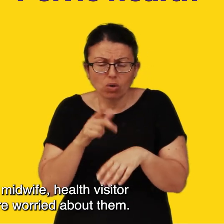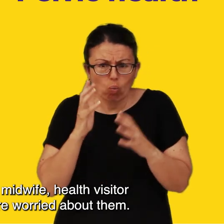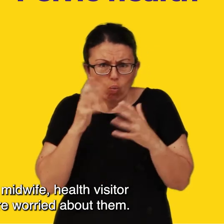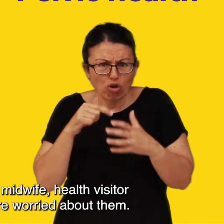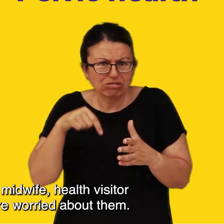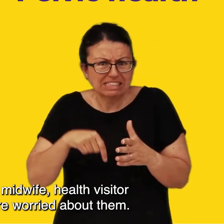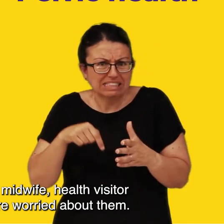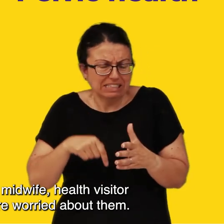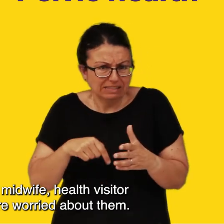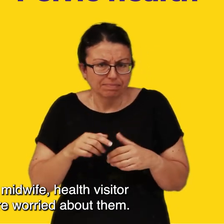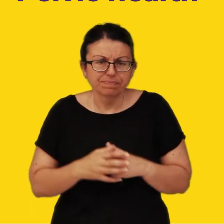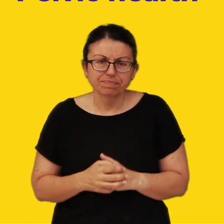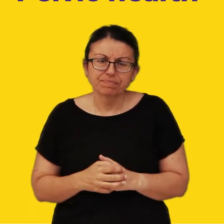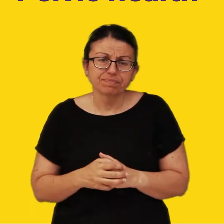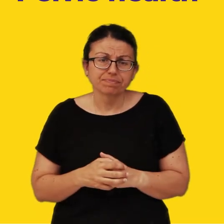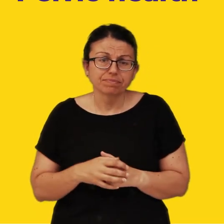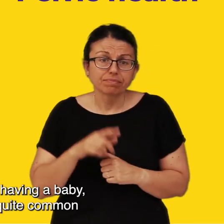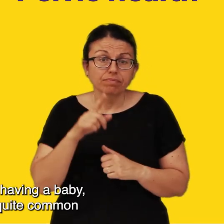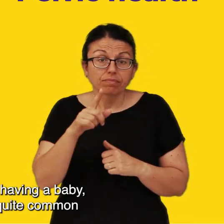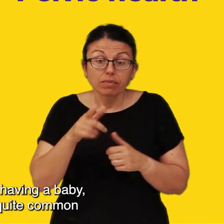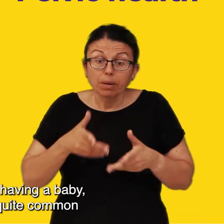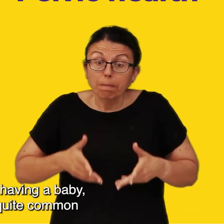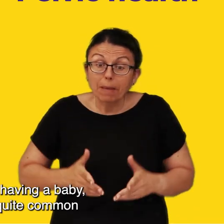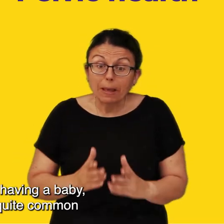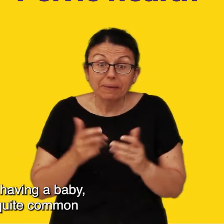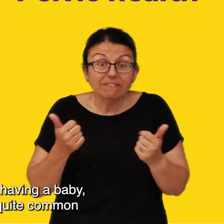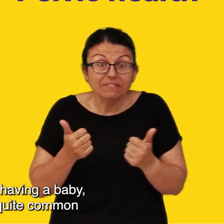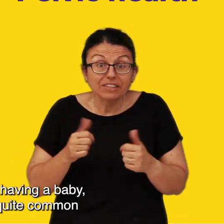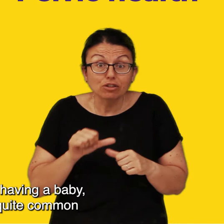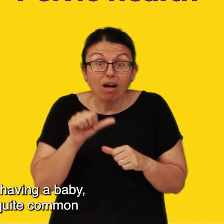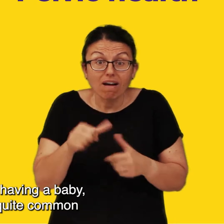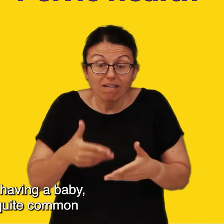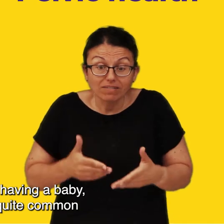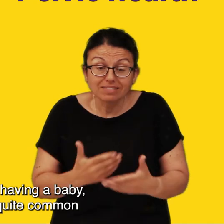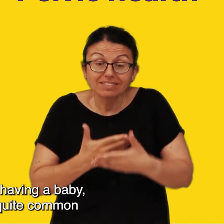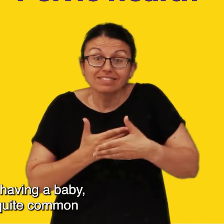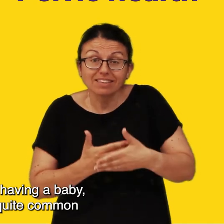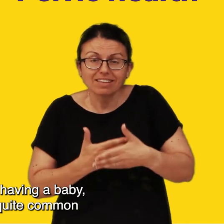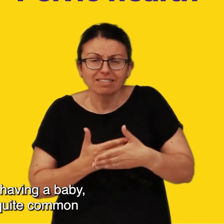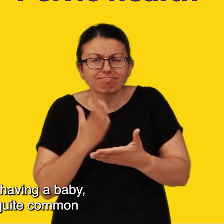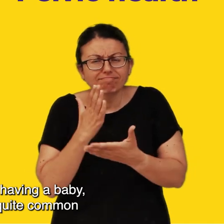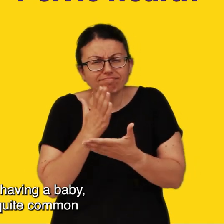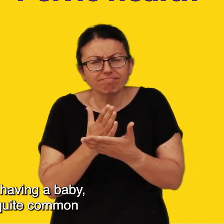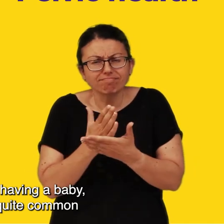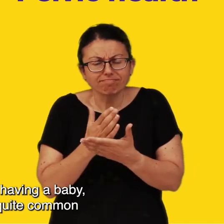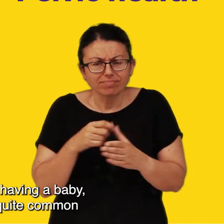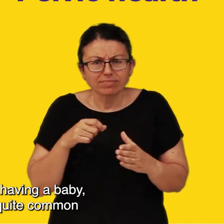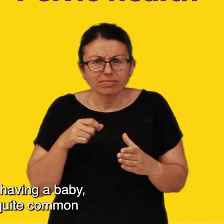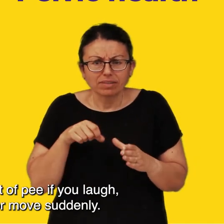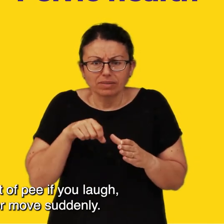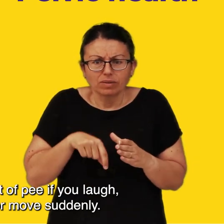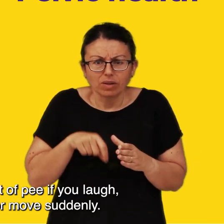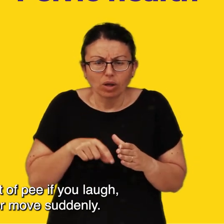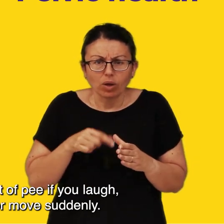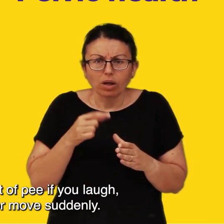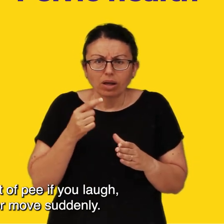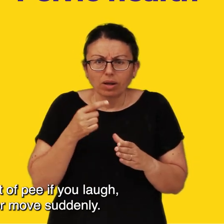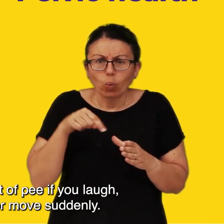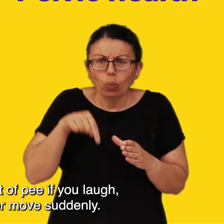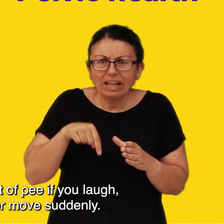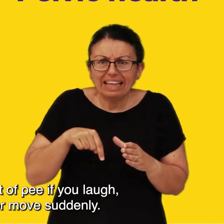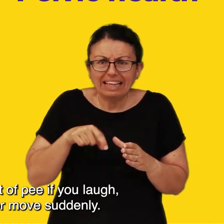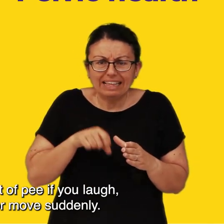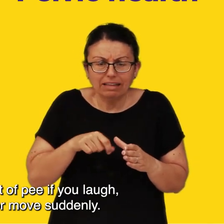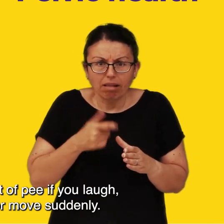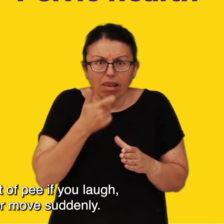if you're worried about them. After having a baby, it's quite common to leak a bit of